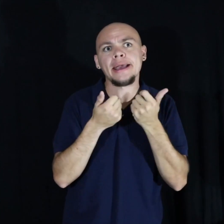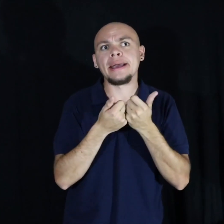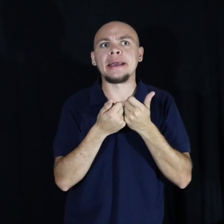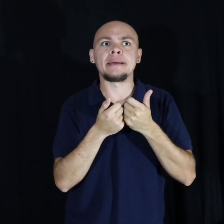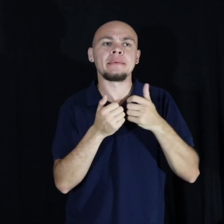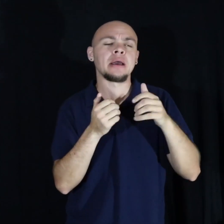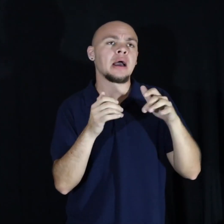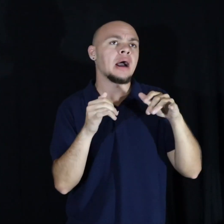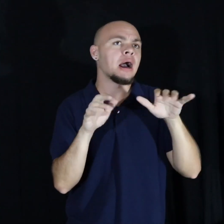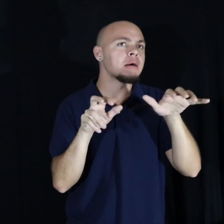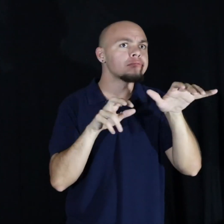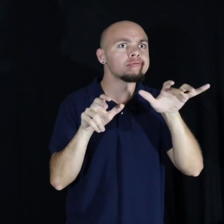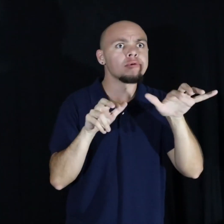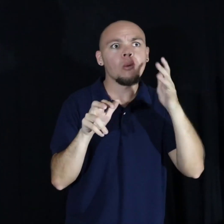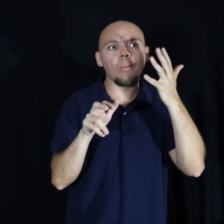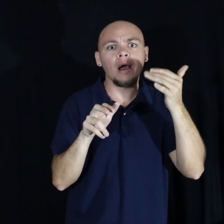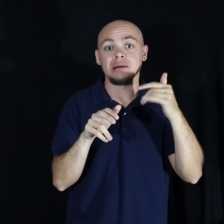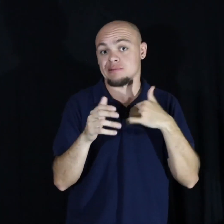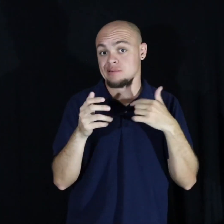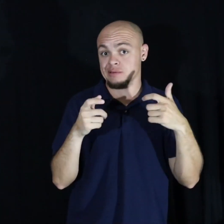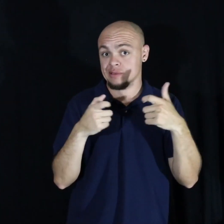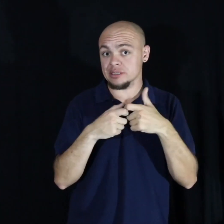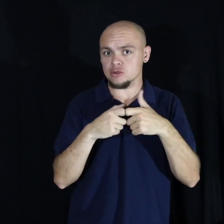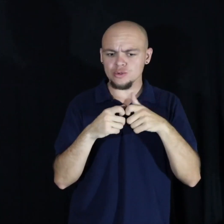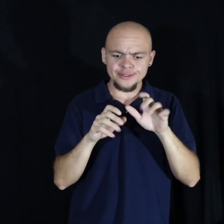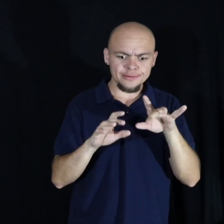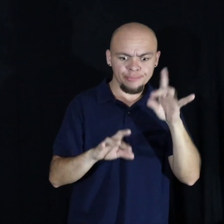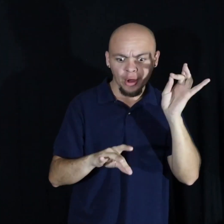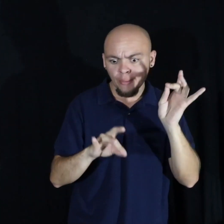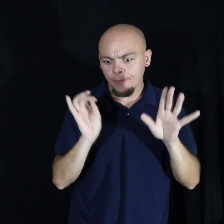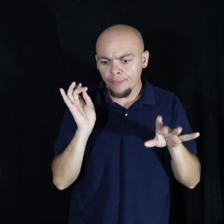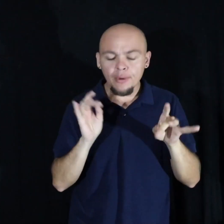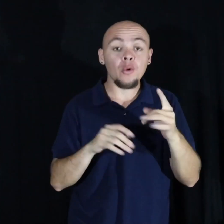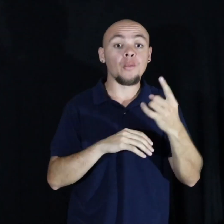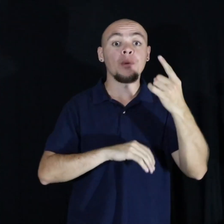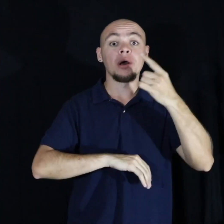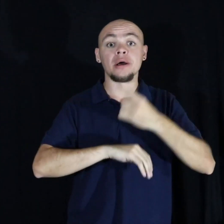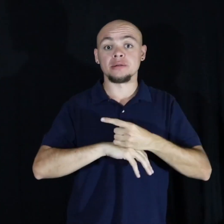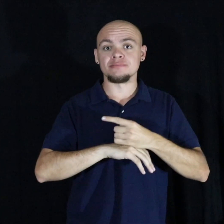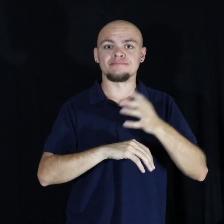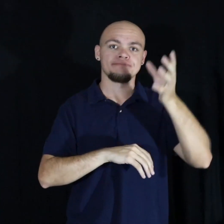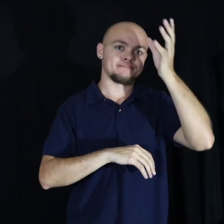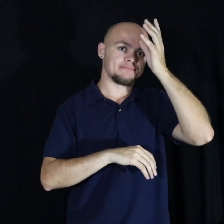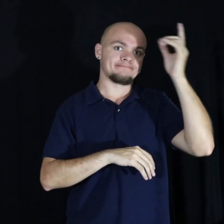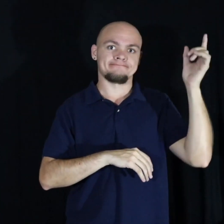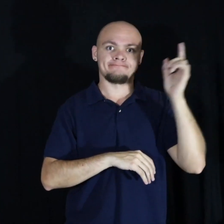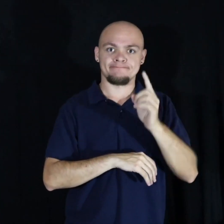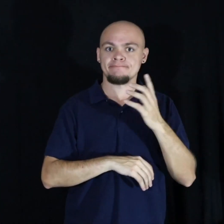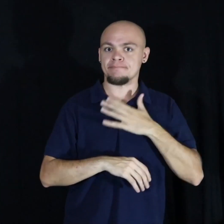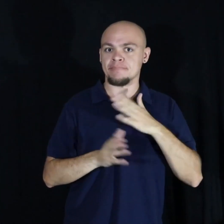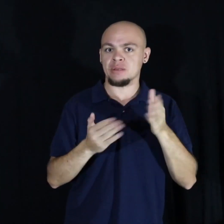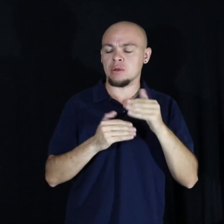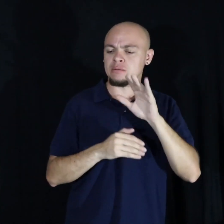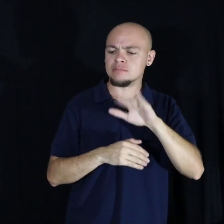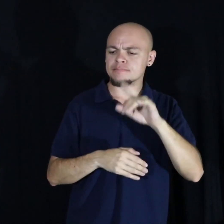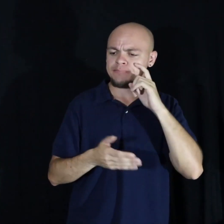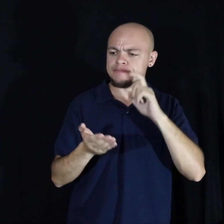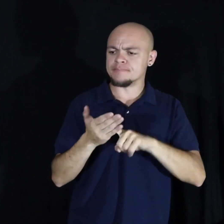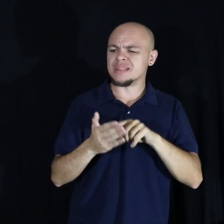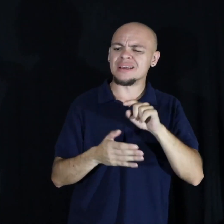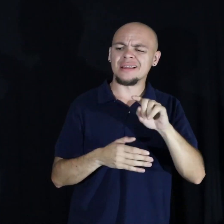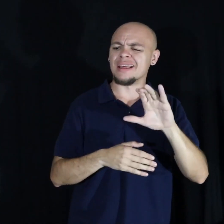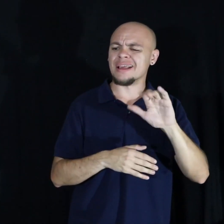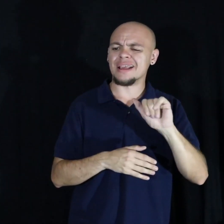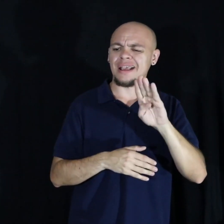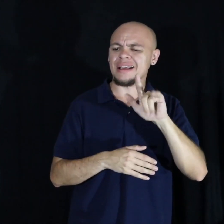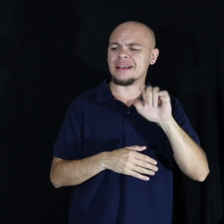devices work. So I would take electronics apart. One day, my dad came into my room and he noticed I took apart the cable box